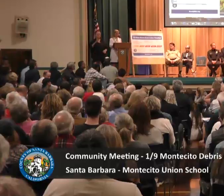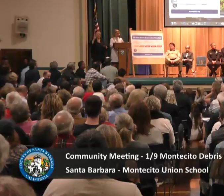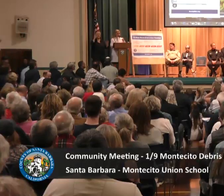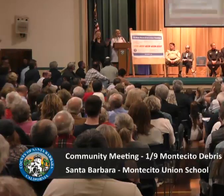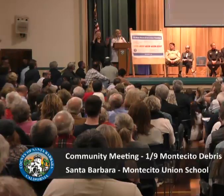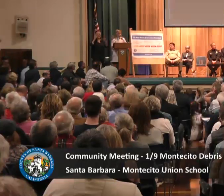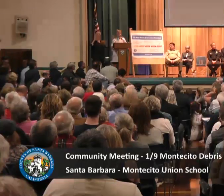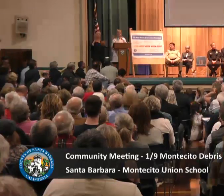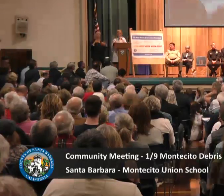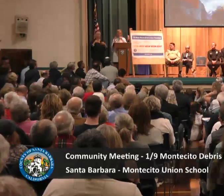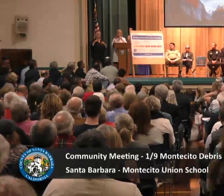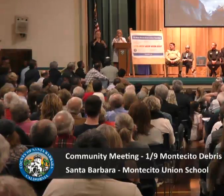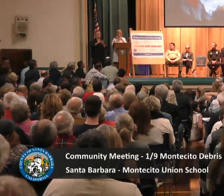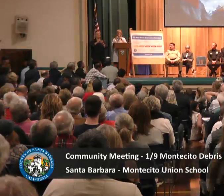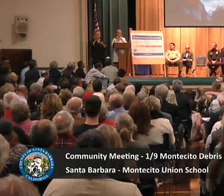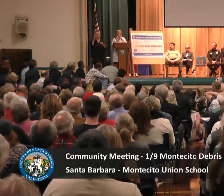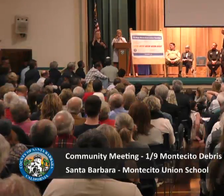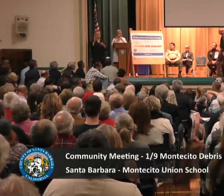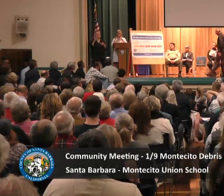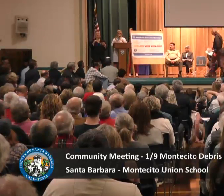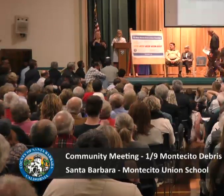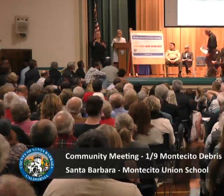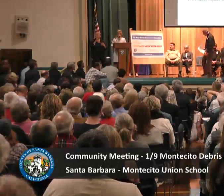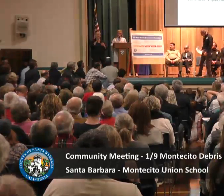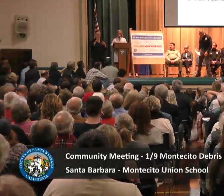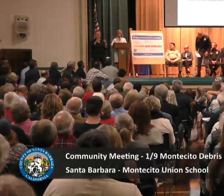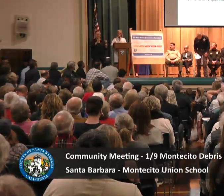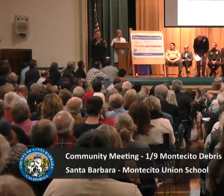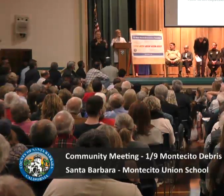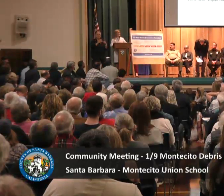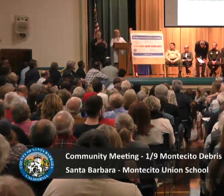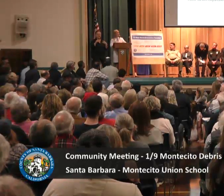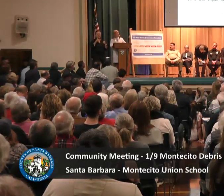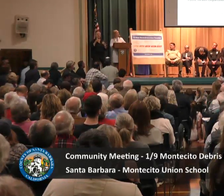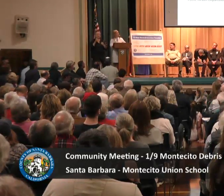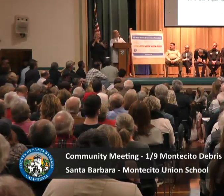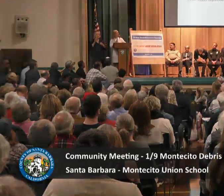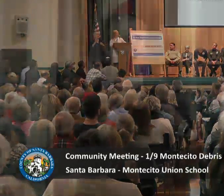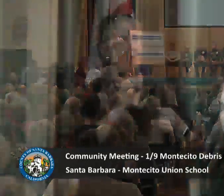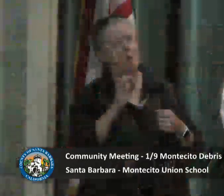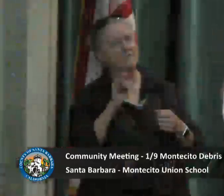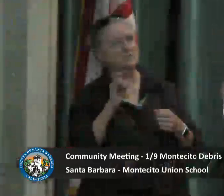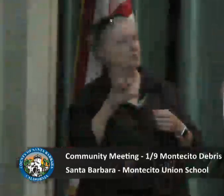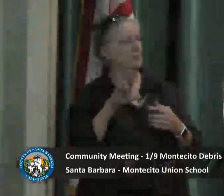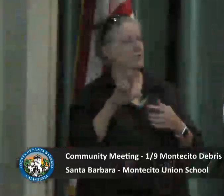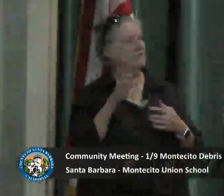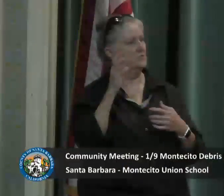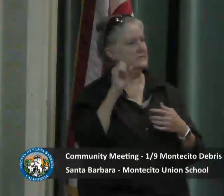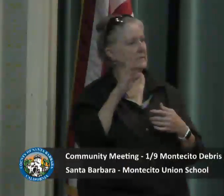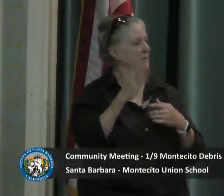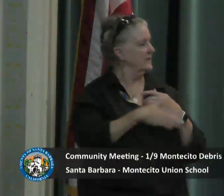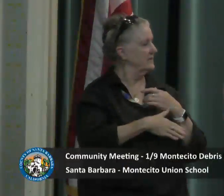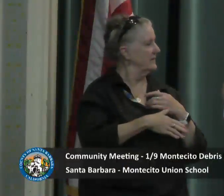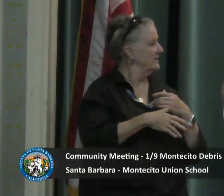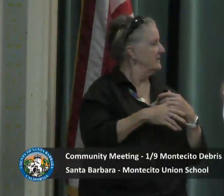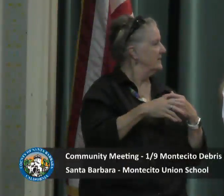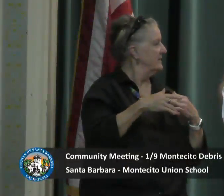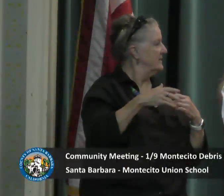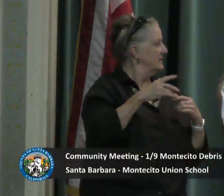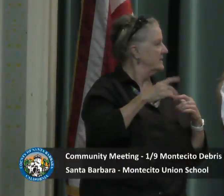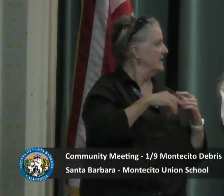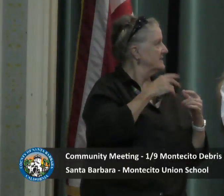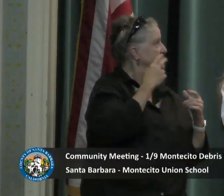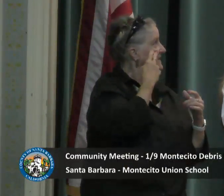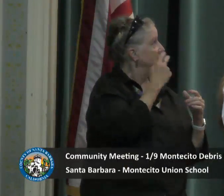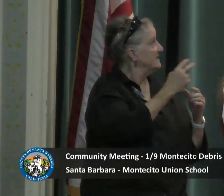Hi, Dr. Dean. I'm the Public Health Department Health Officer for Santa Barbara County. Can't